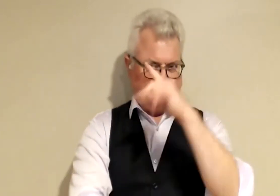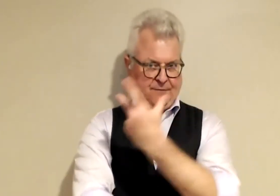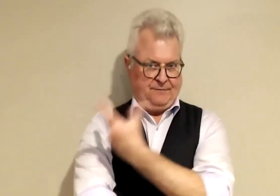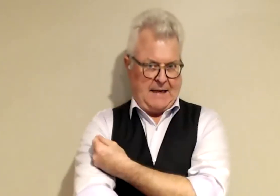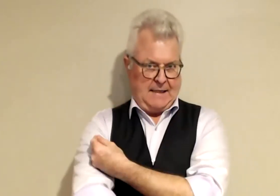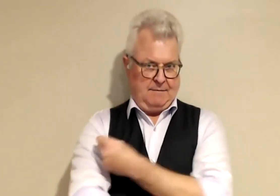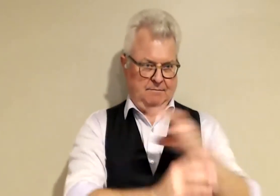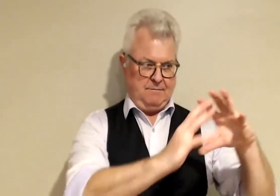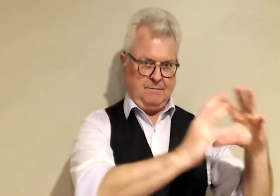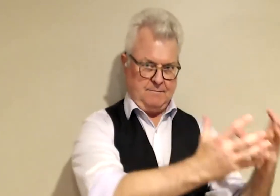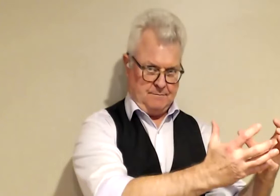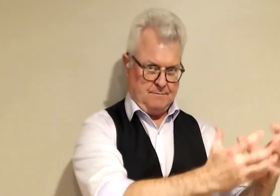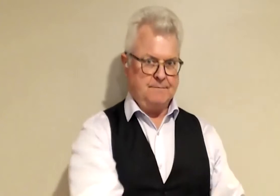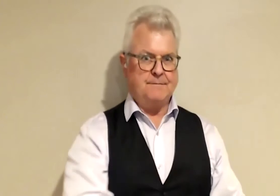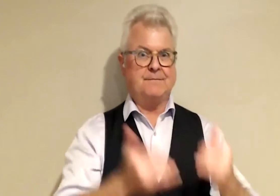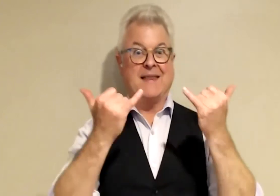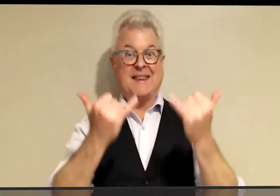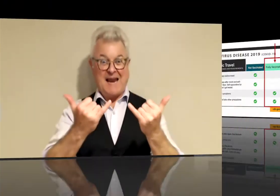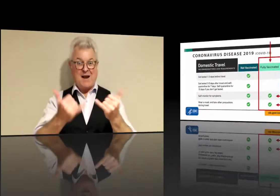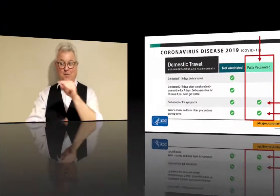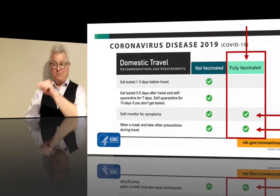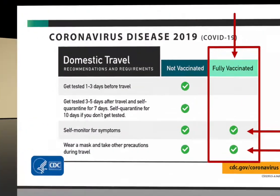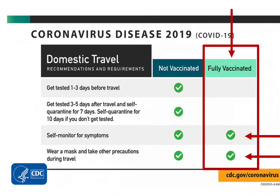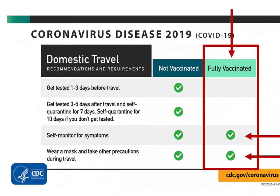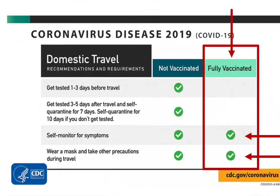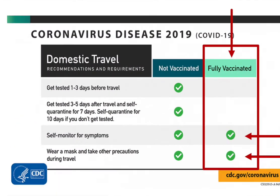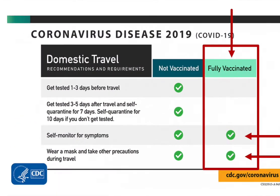and then there are very few people, then you don't have to wear a mask.